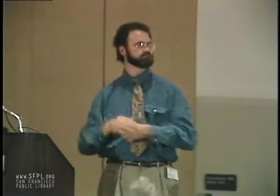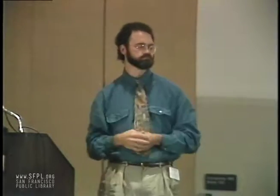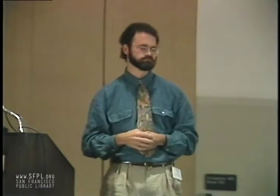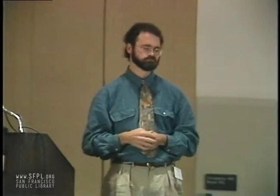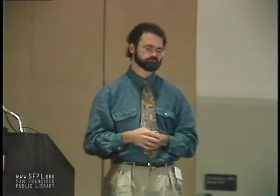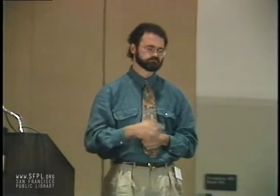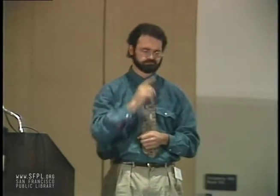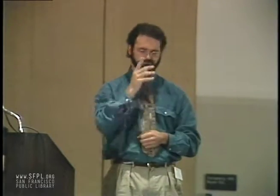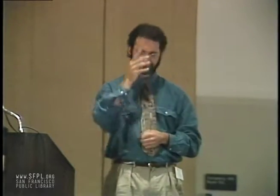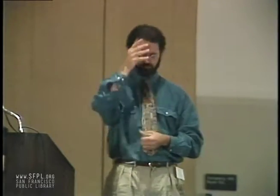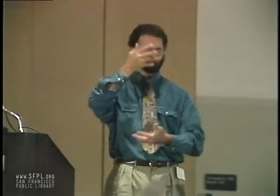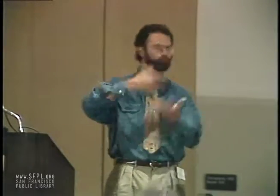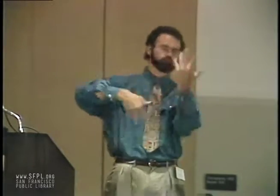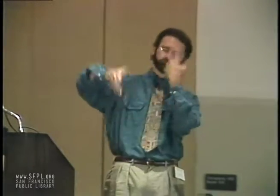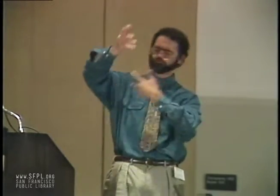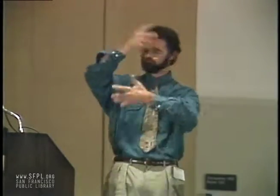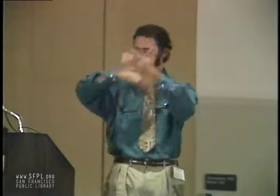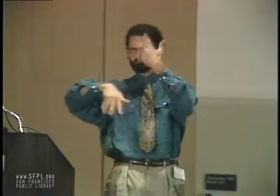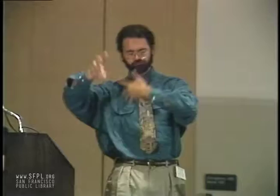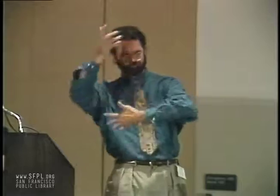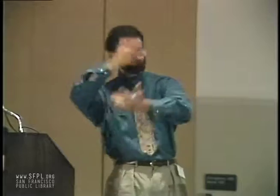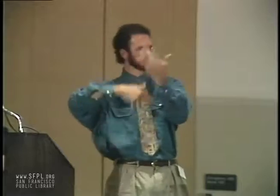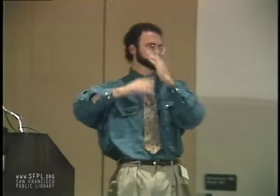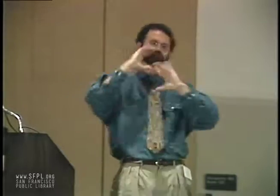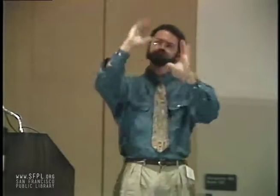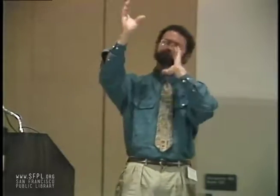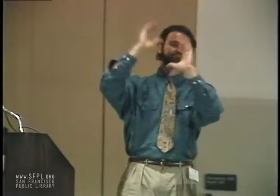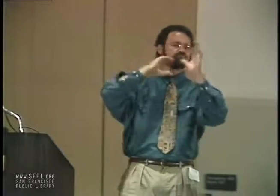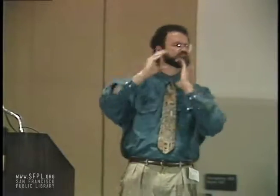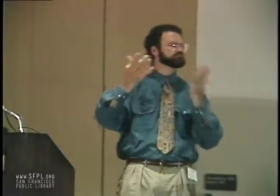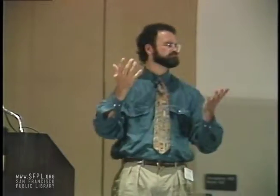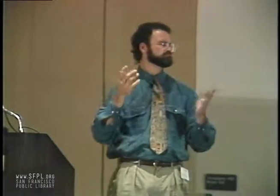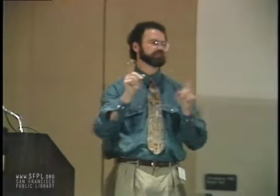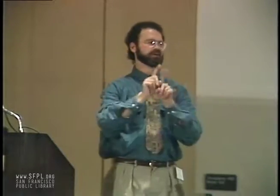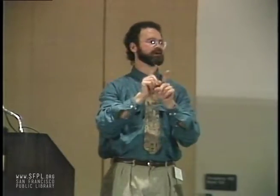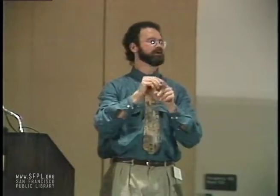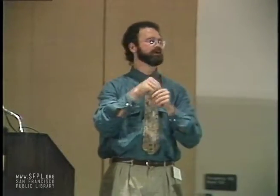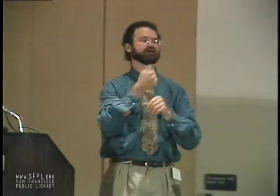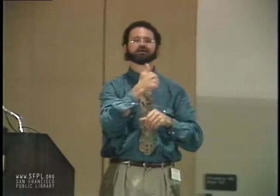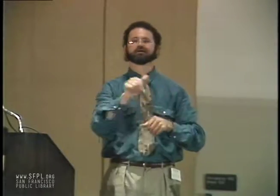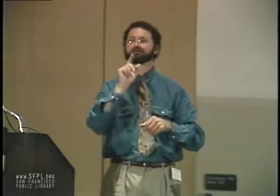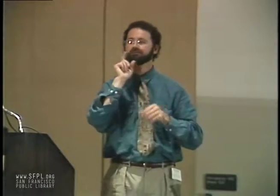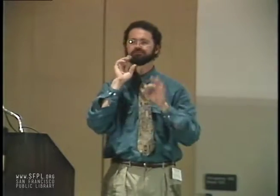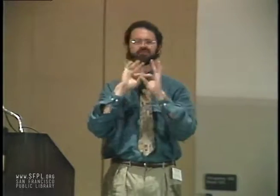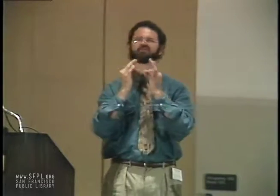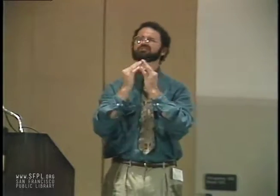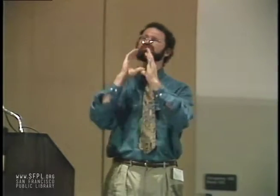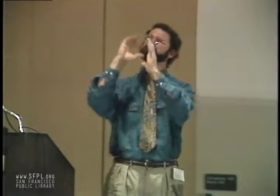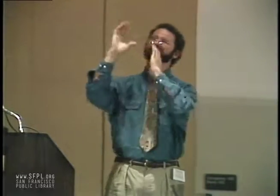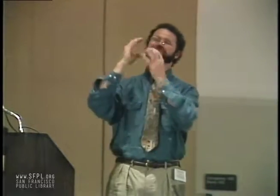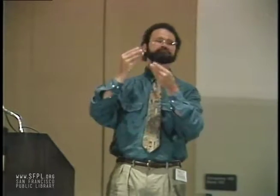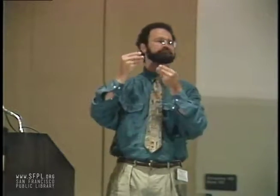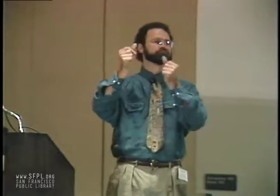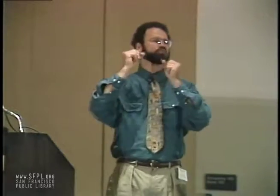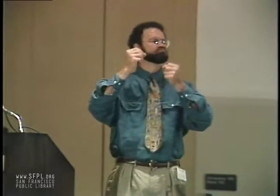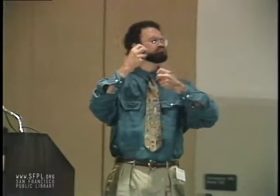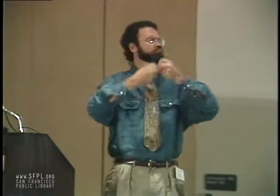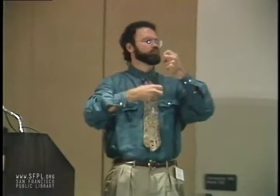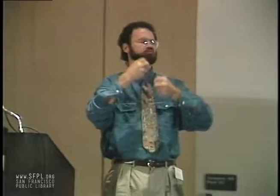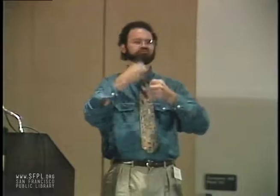This child had a deaf family, older brothers and sisters, and so on. And communication was not a problem. Very smooth and easy